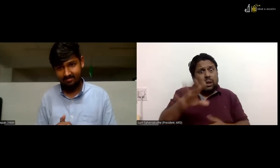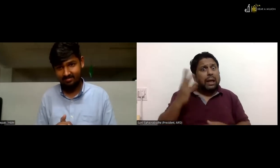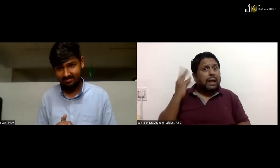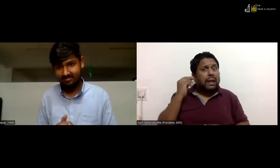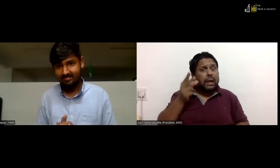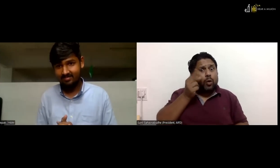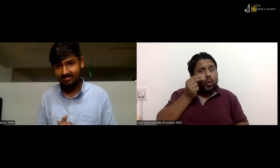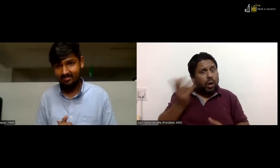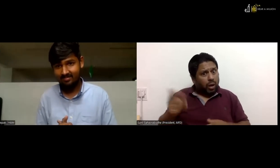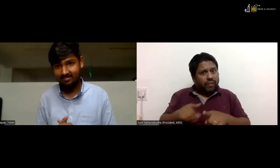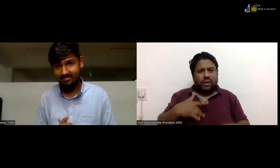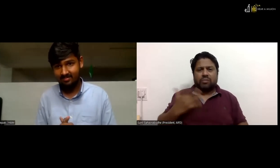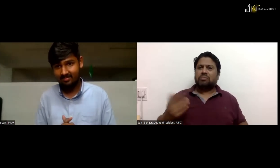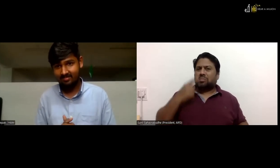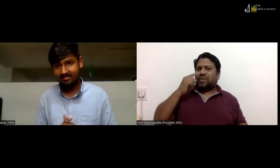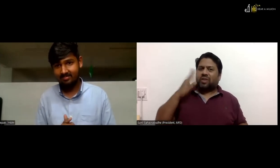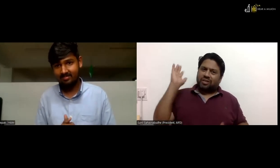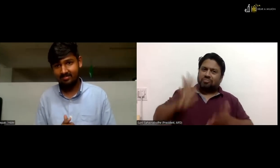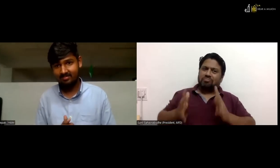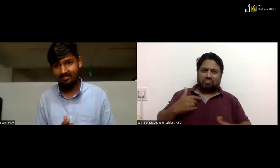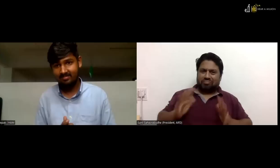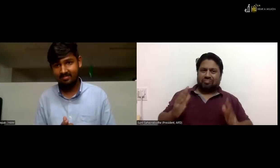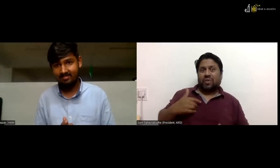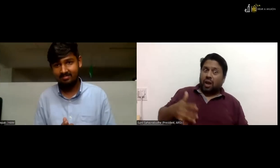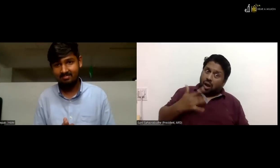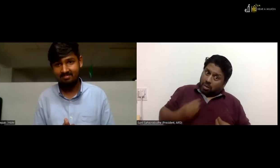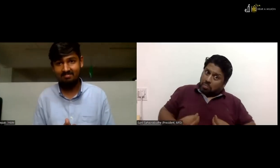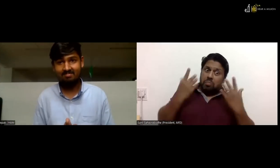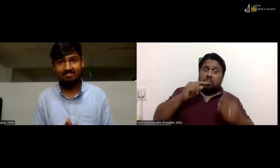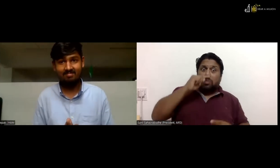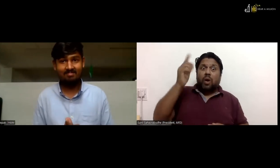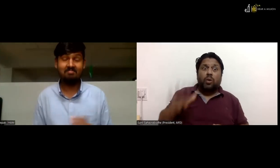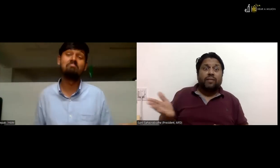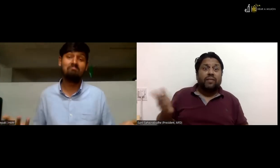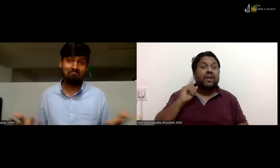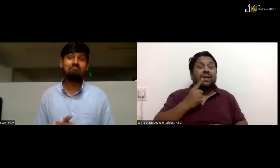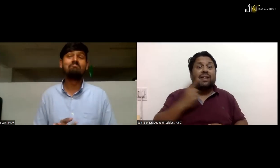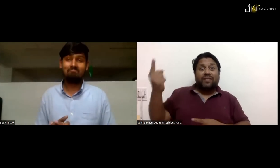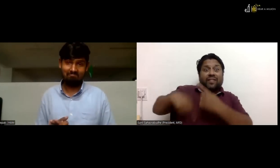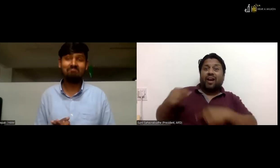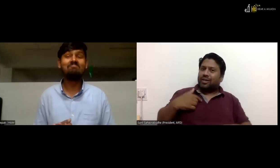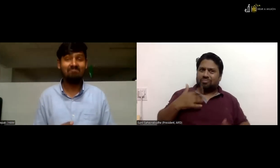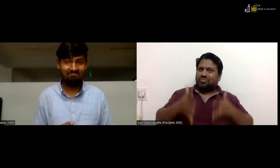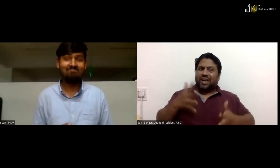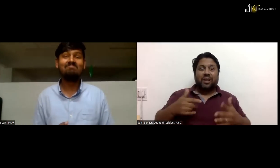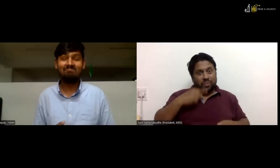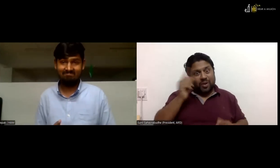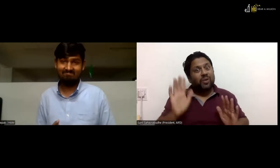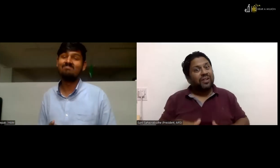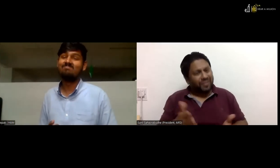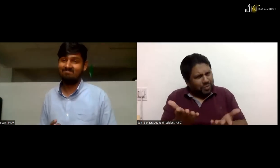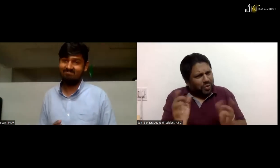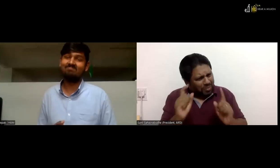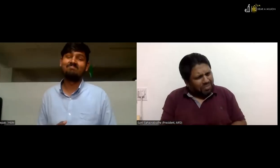we have other celebrations, kodas are like they say proudly that yes, I am proud of using sign